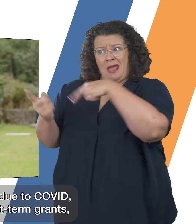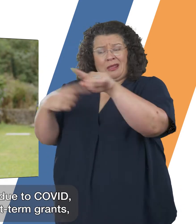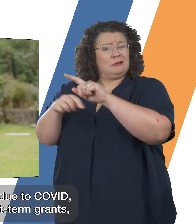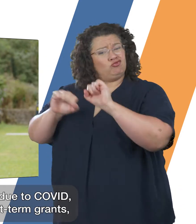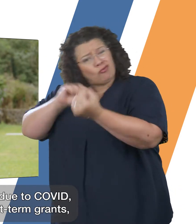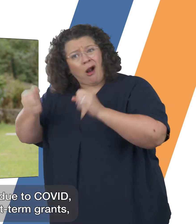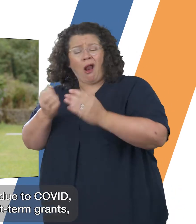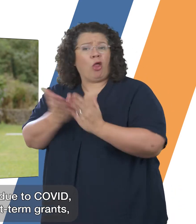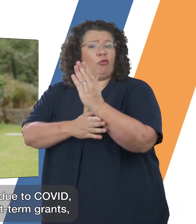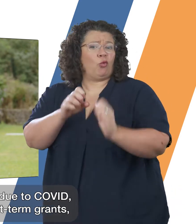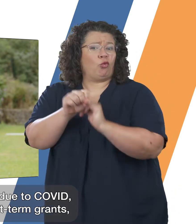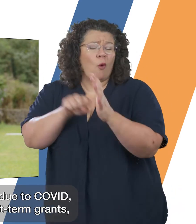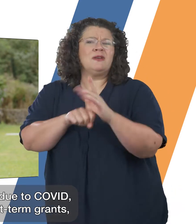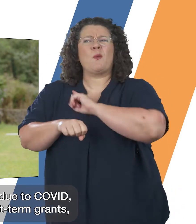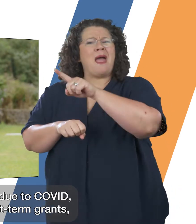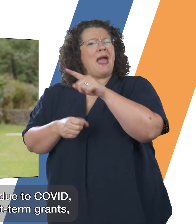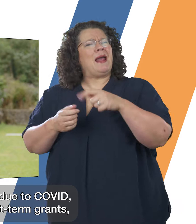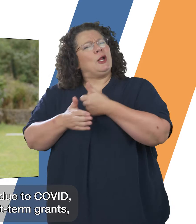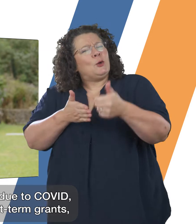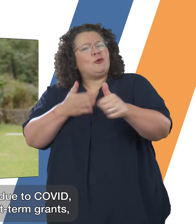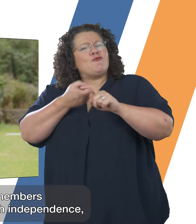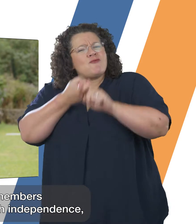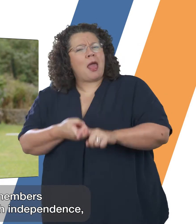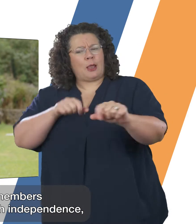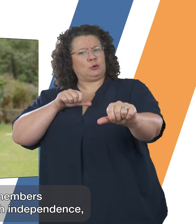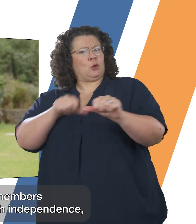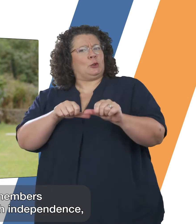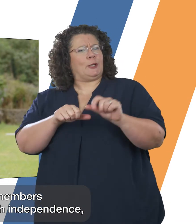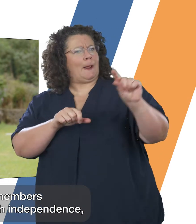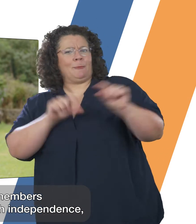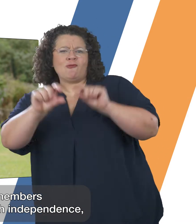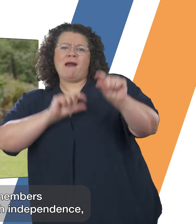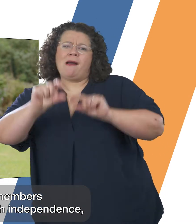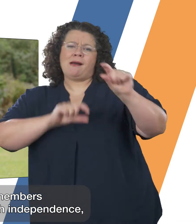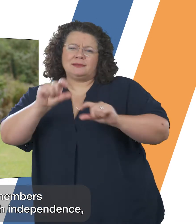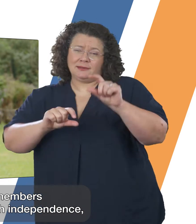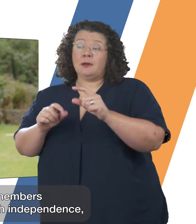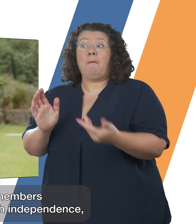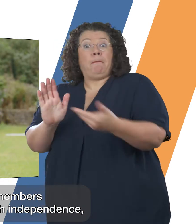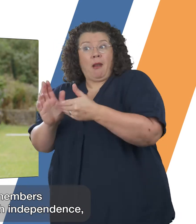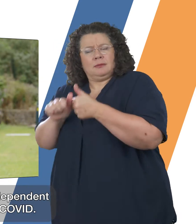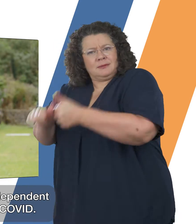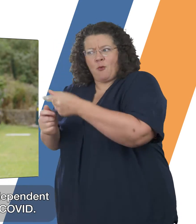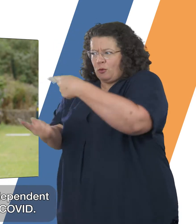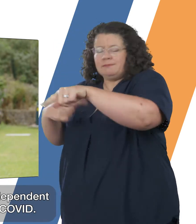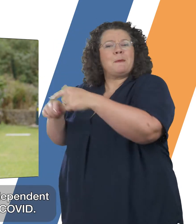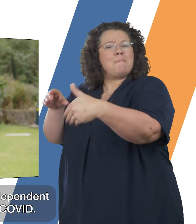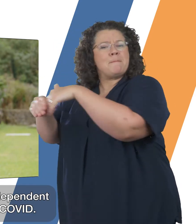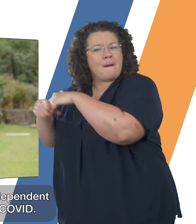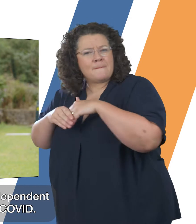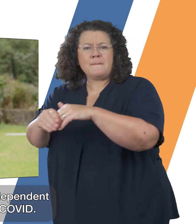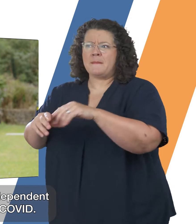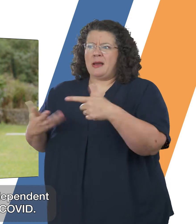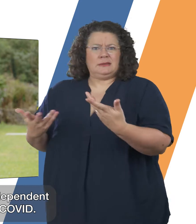struggle due to COVID as they rely on short-term grants, but also their members who are struggling with independence, income